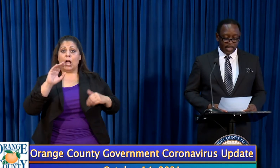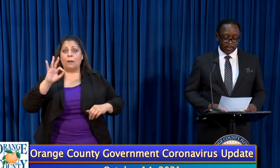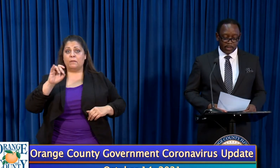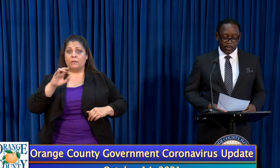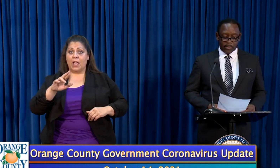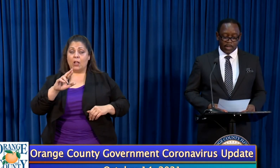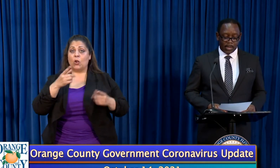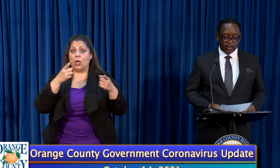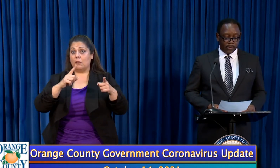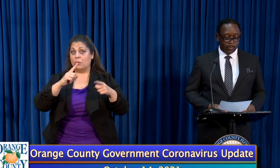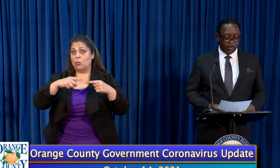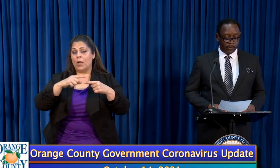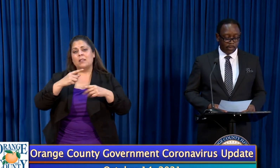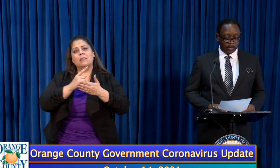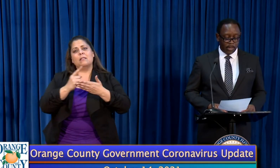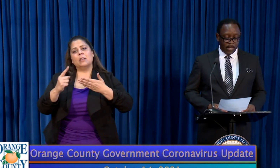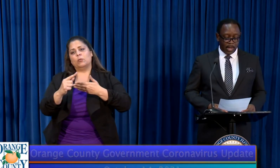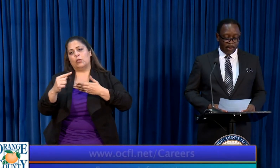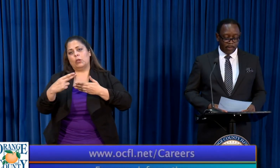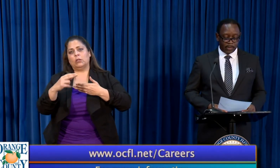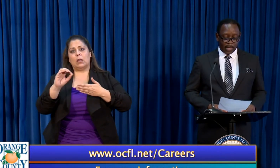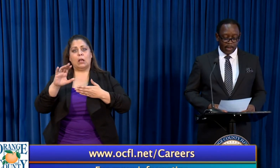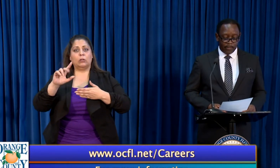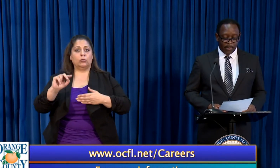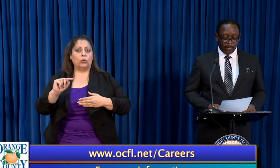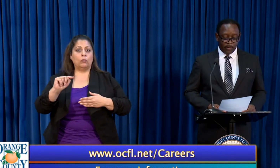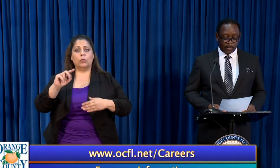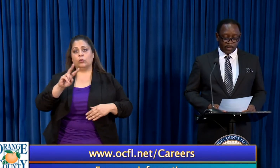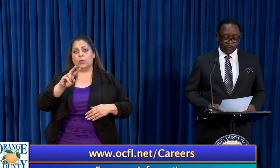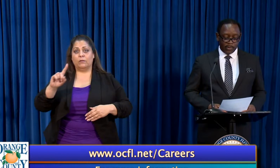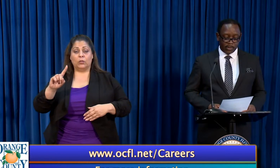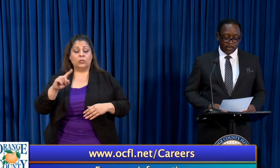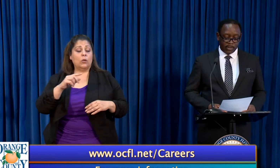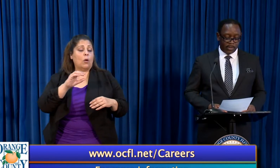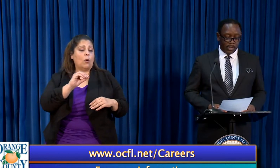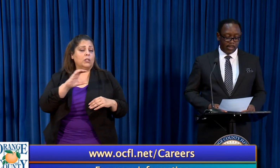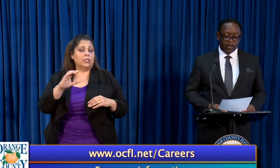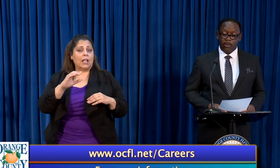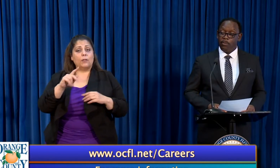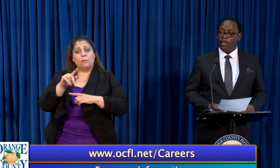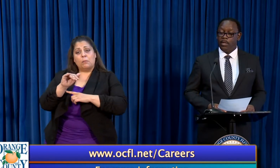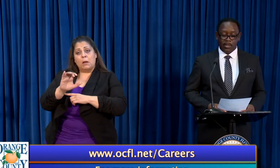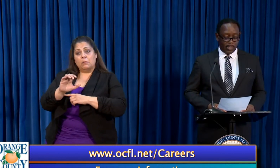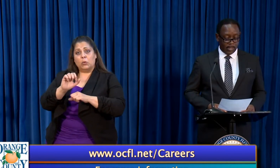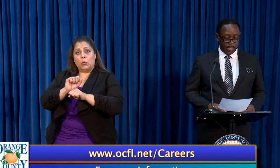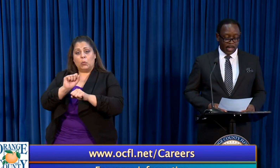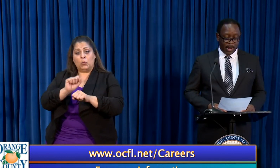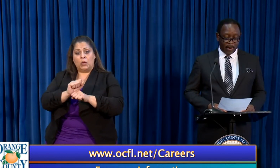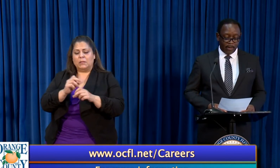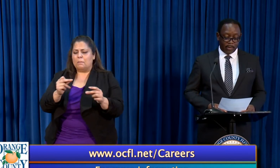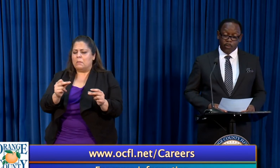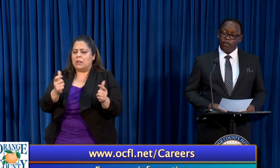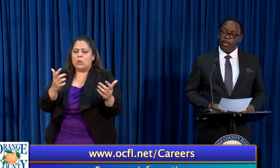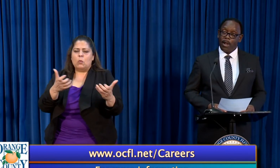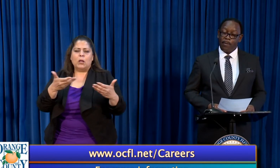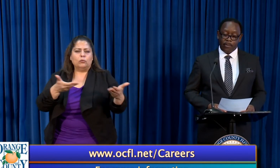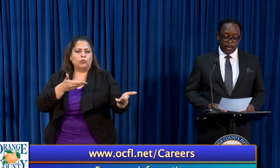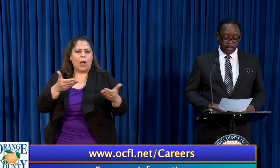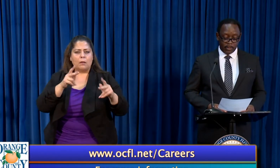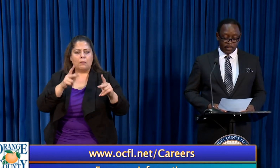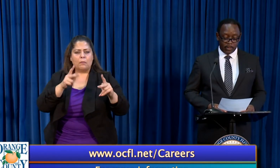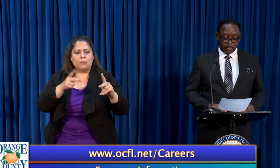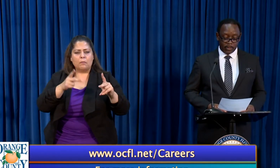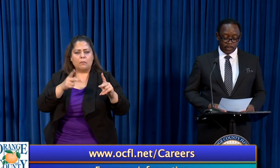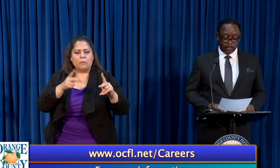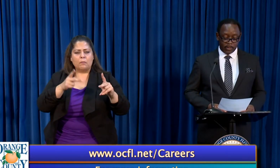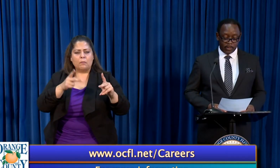place next Thursday, October 21st. Our Orange County Public Works Division is seeking to immediately hire equipment